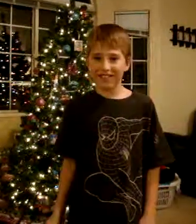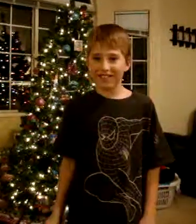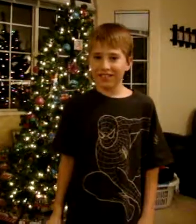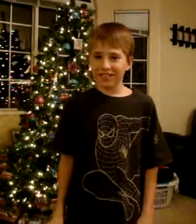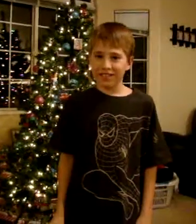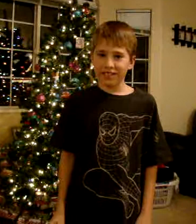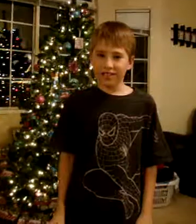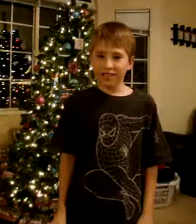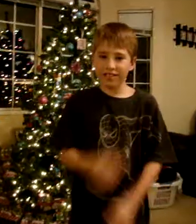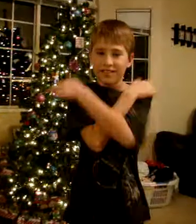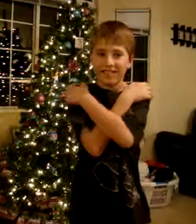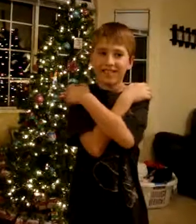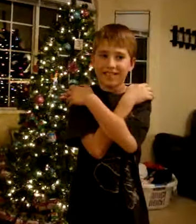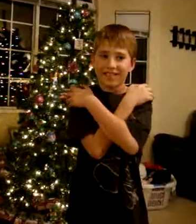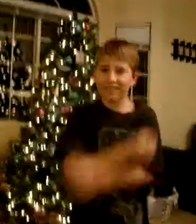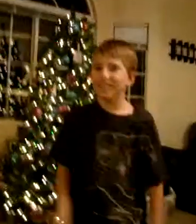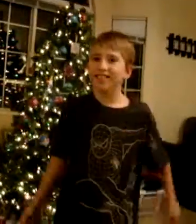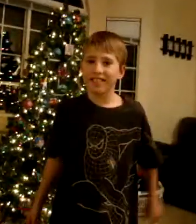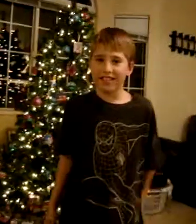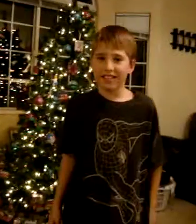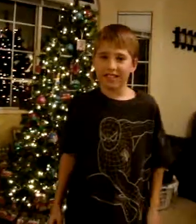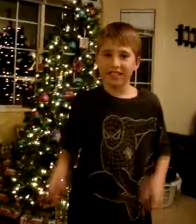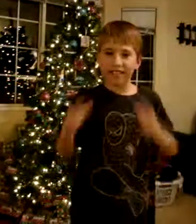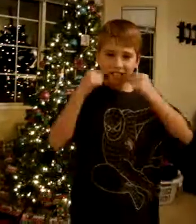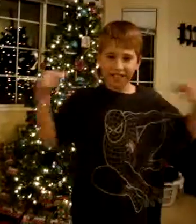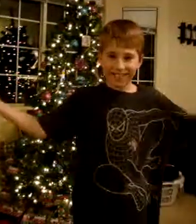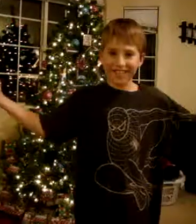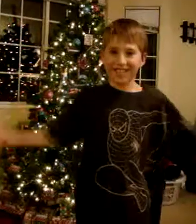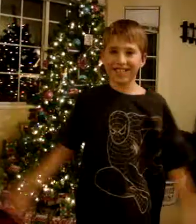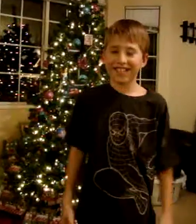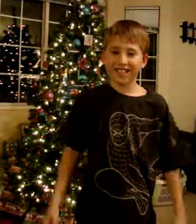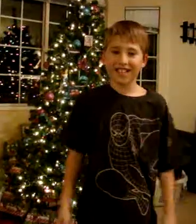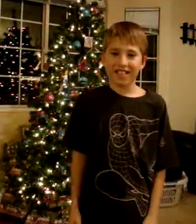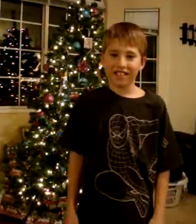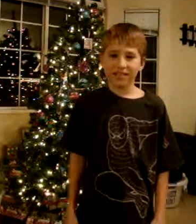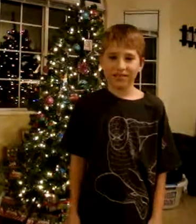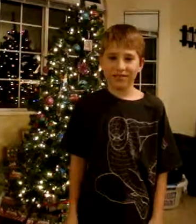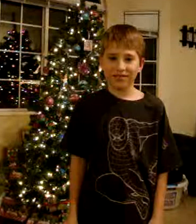Show me love. Show me cat. Very good. Can you show me dog?